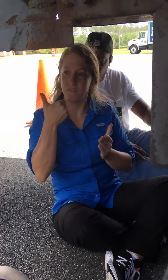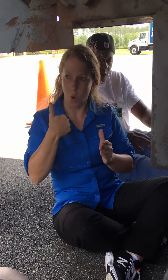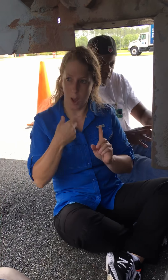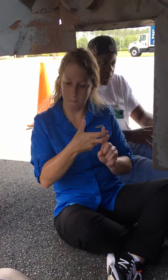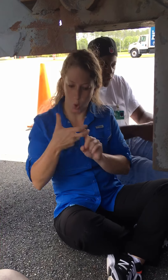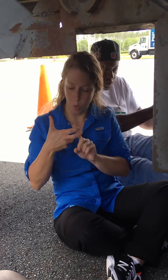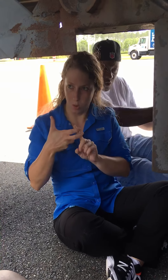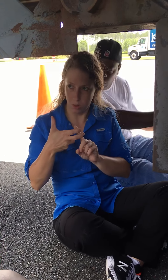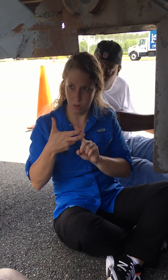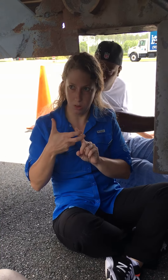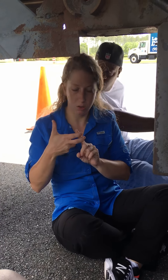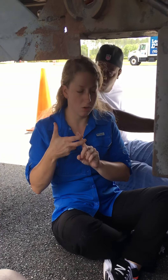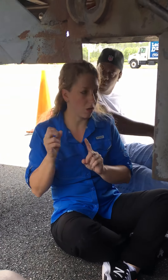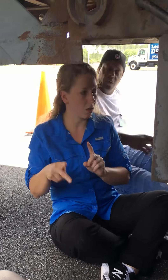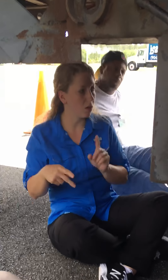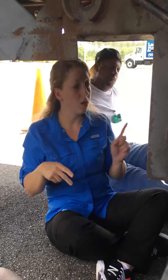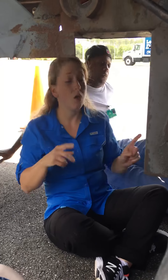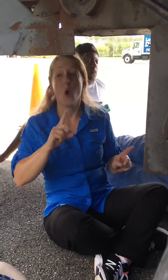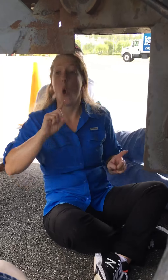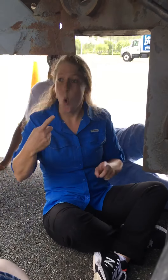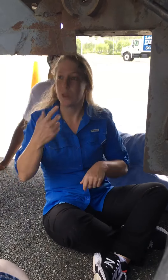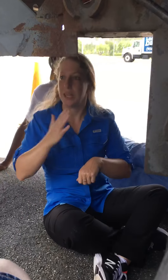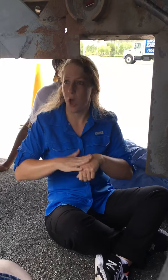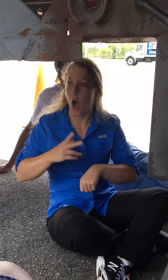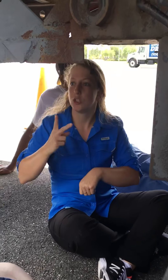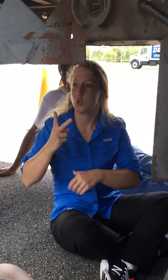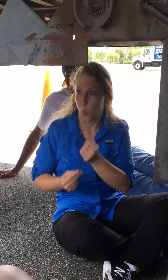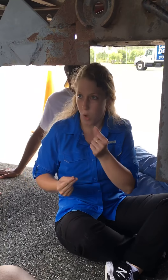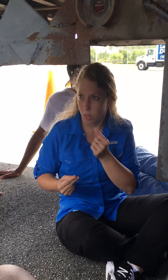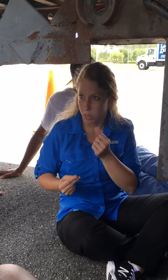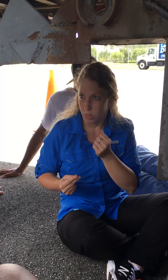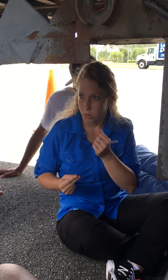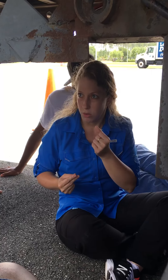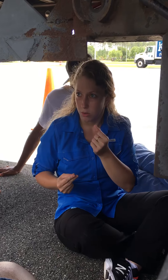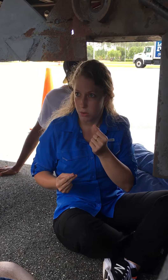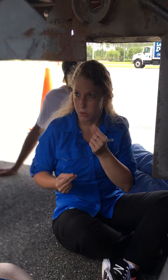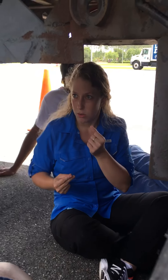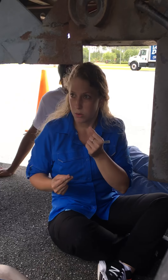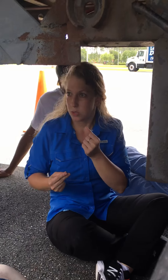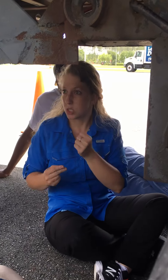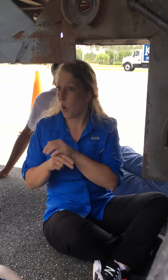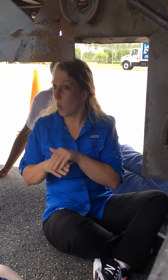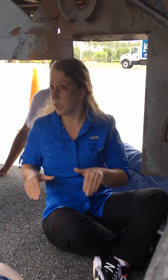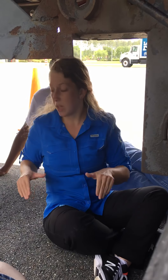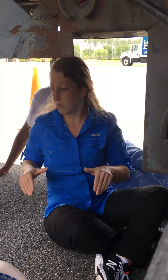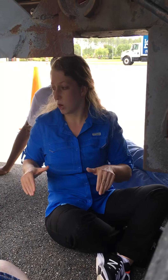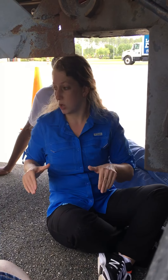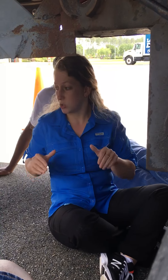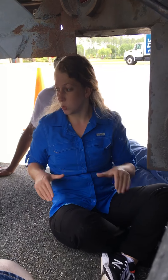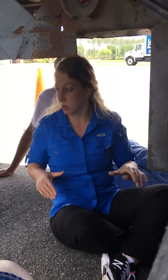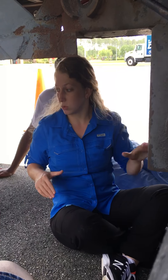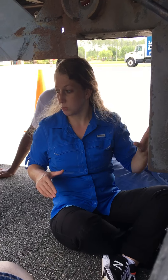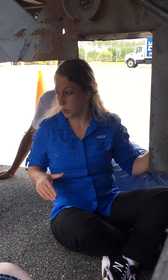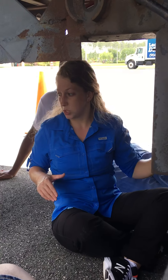don't have to do it. Just on the dual. correct. So only ever on a dual brake